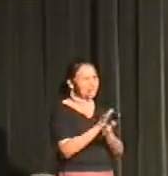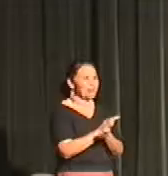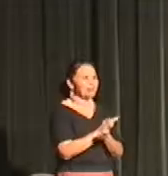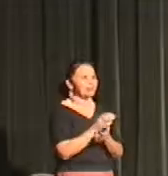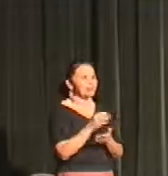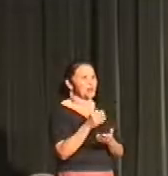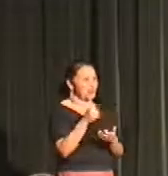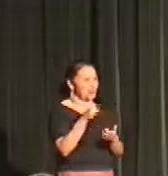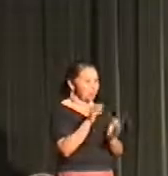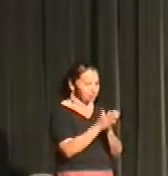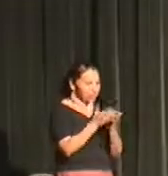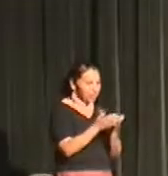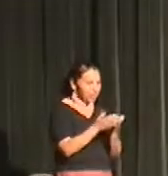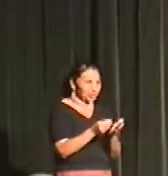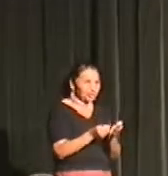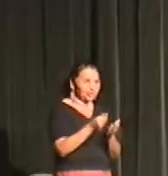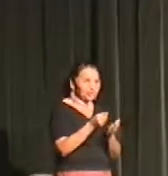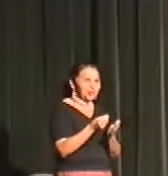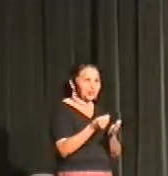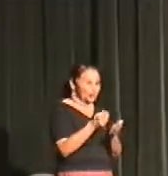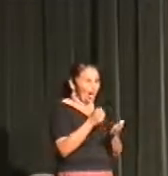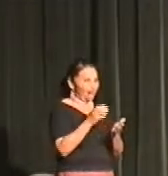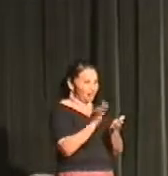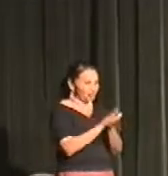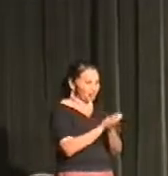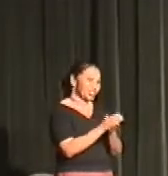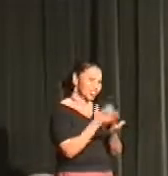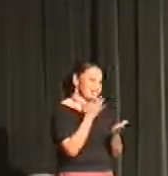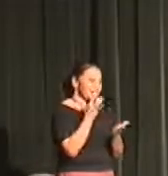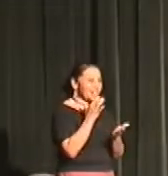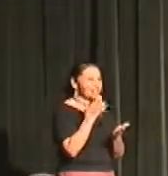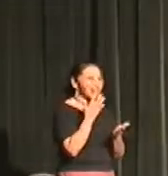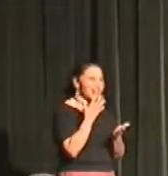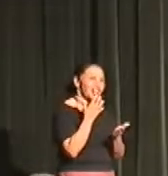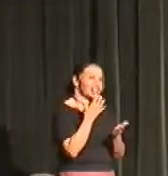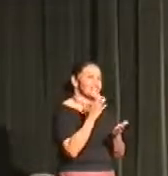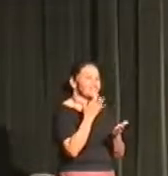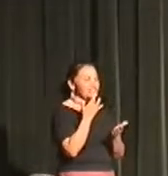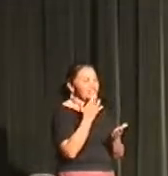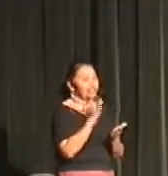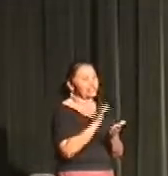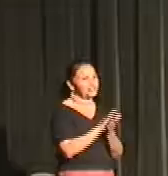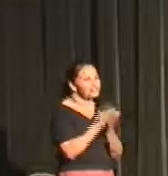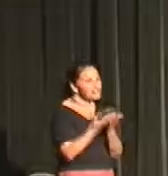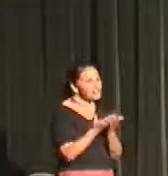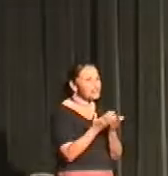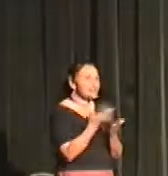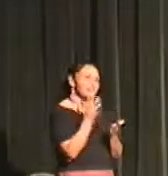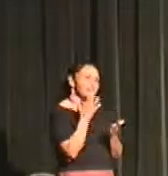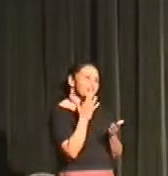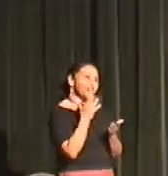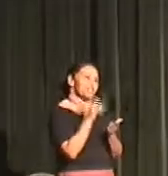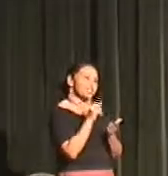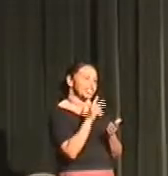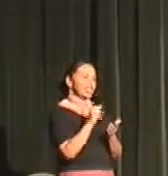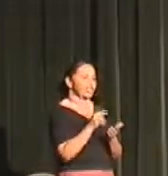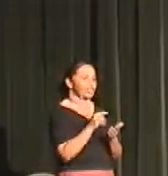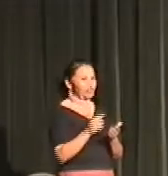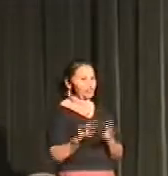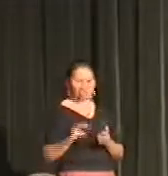for school. And it's like, you know, what's your favorite color? What's your favorite book? What's your favorite TV show? You know, we fill this out together. And then it